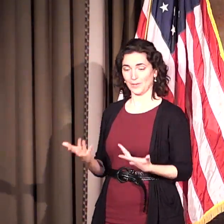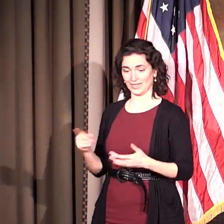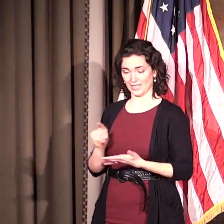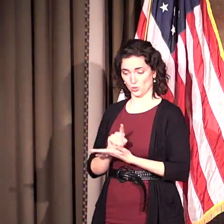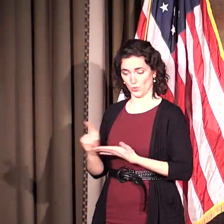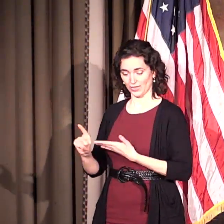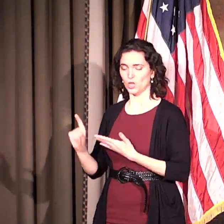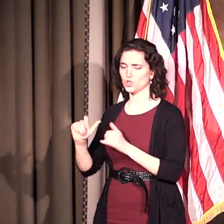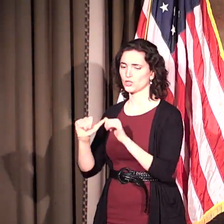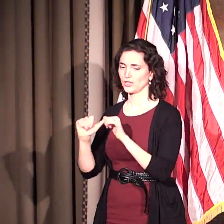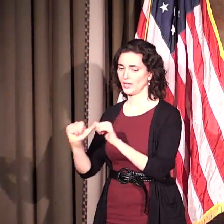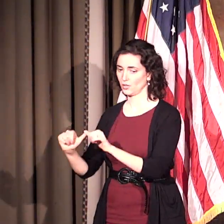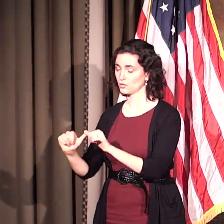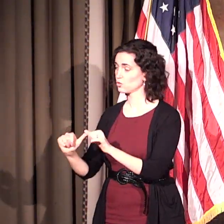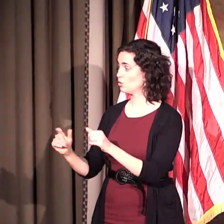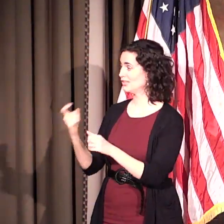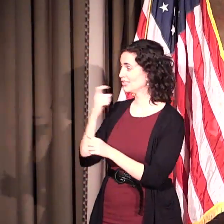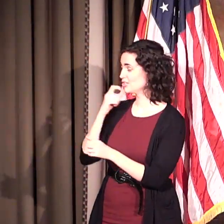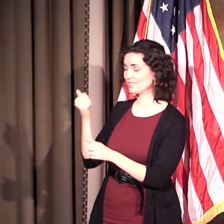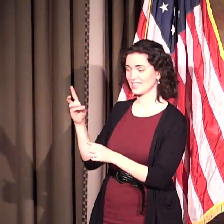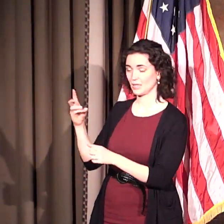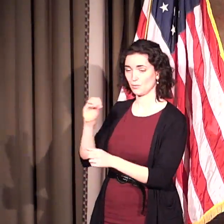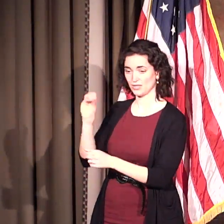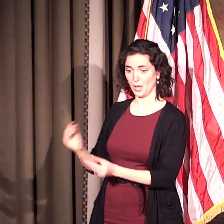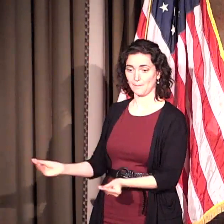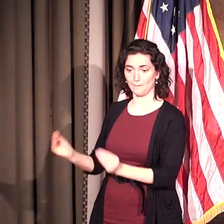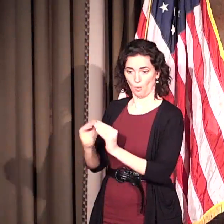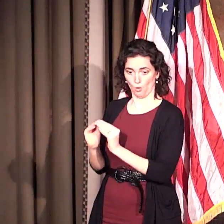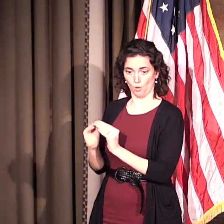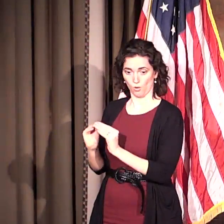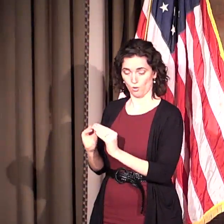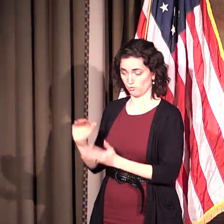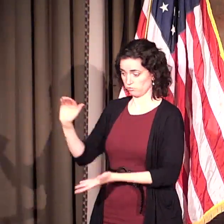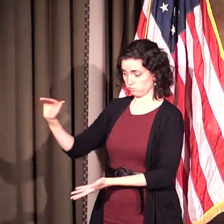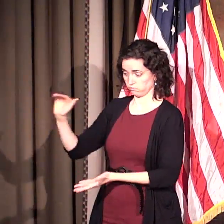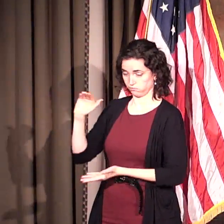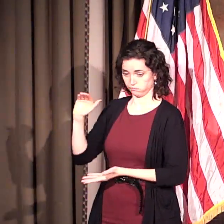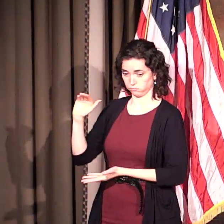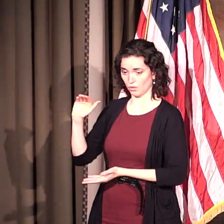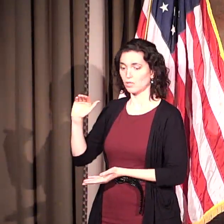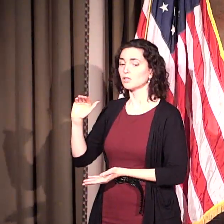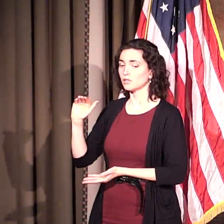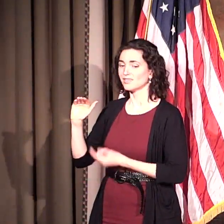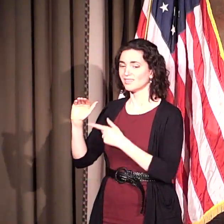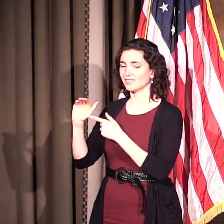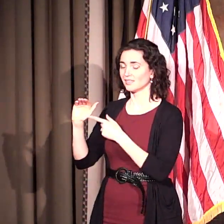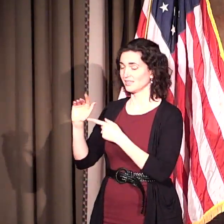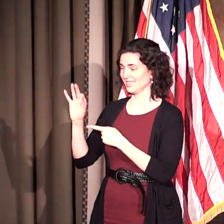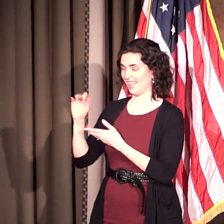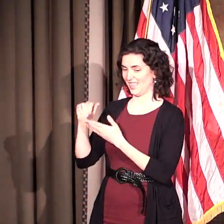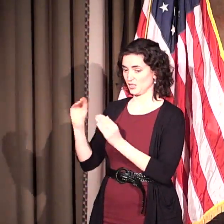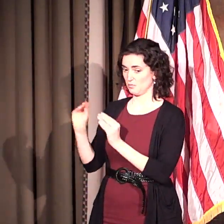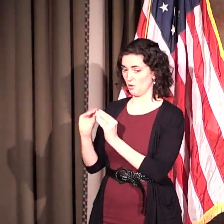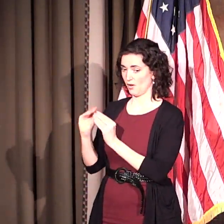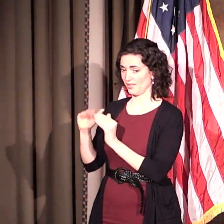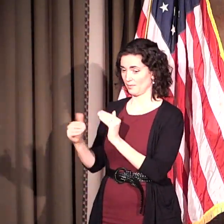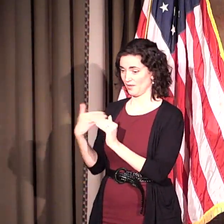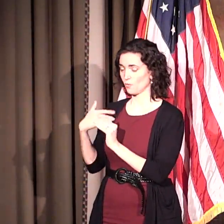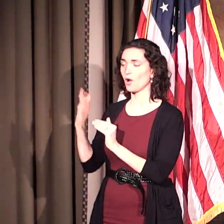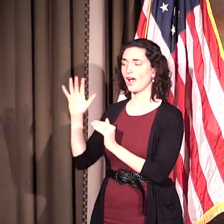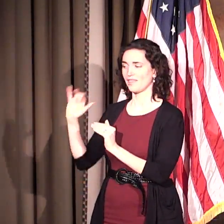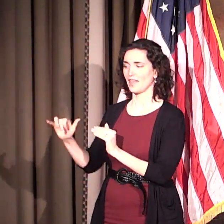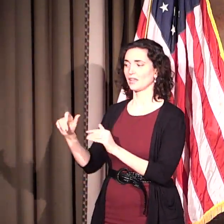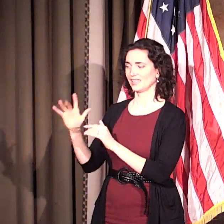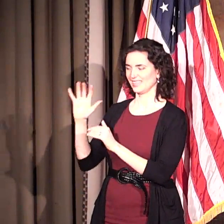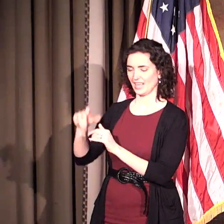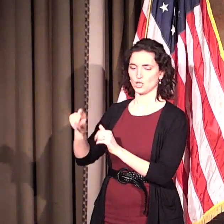means that the 16% increase of the additional 9,000 or so, 9,200 Moderna is going to be baked into what we get